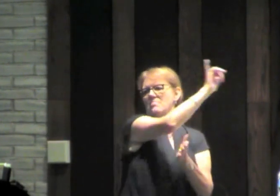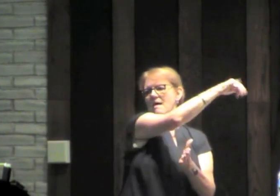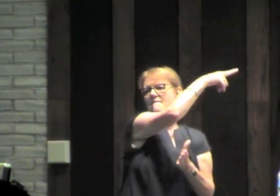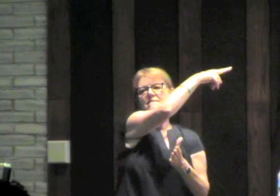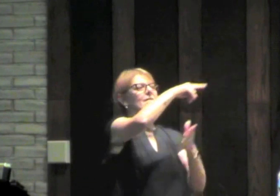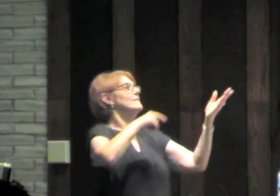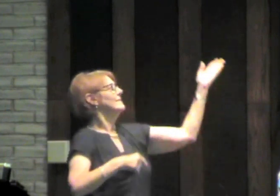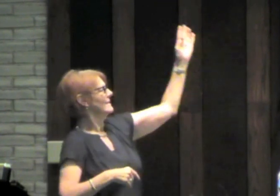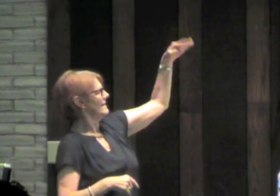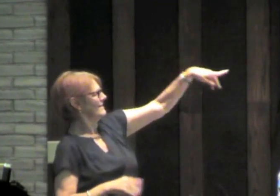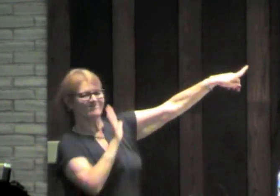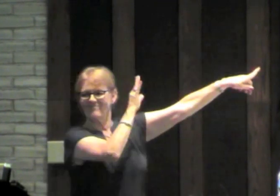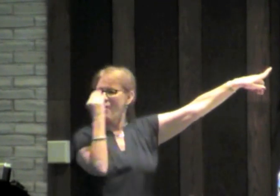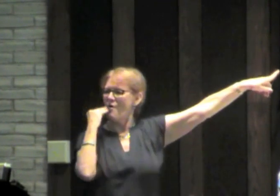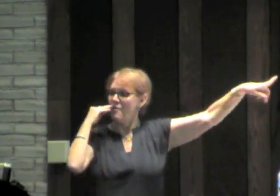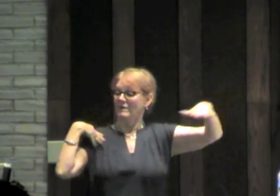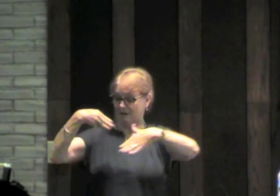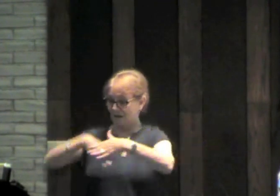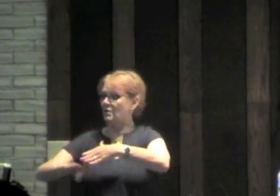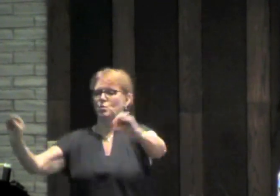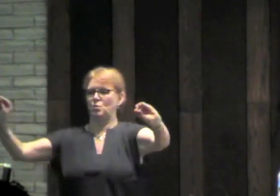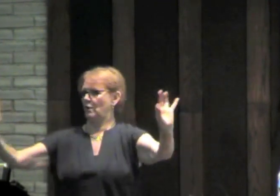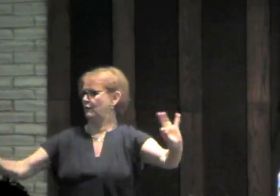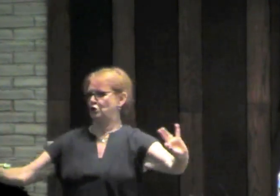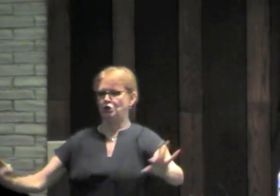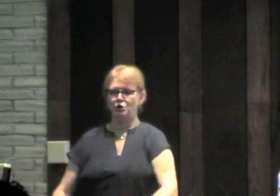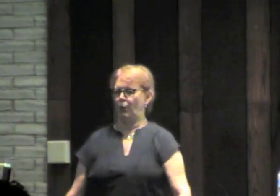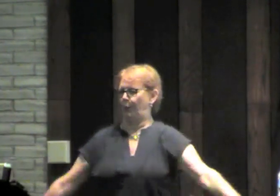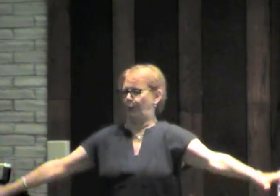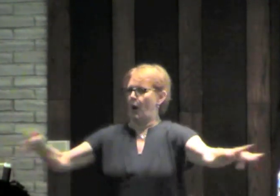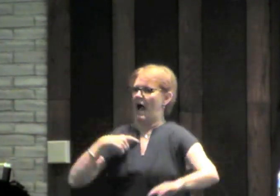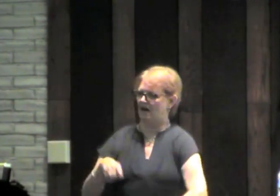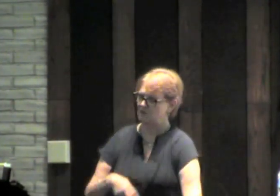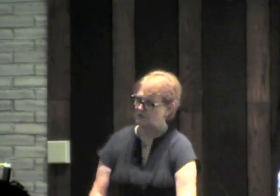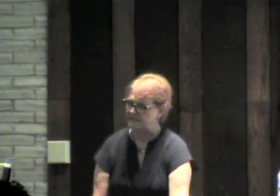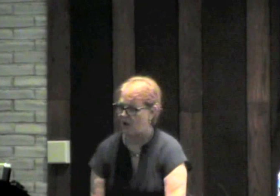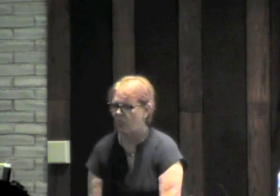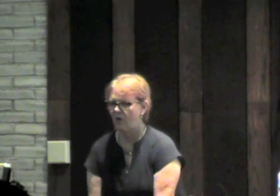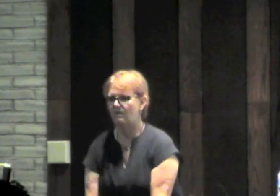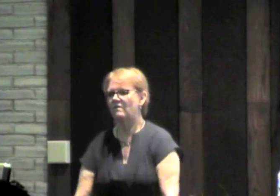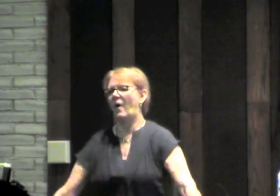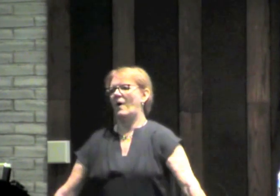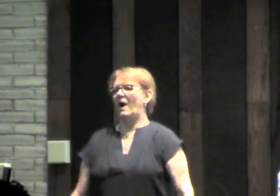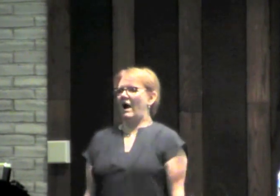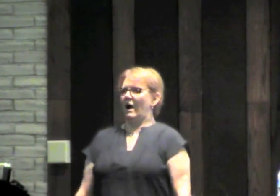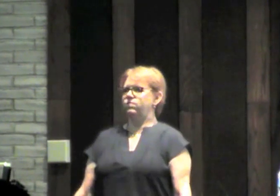things like that. And that's how they earned their living. This was one of their homes. When you walk in, there is no furniture. You have to sit on the